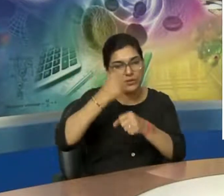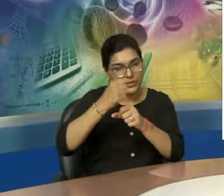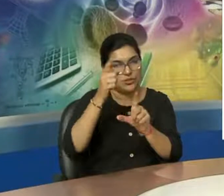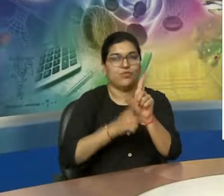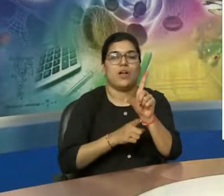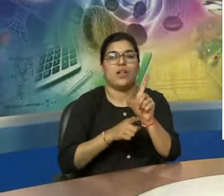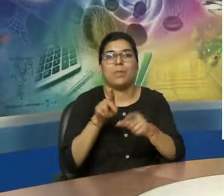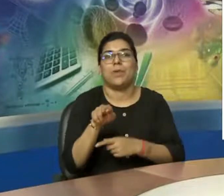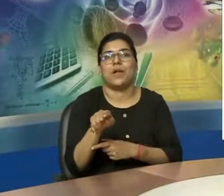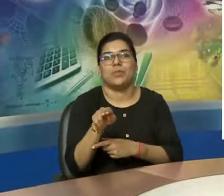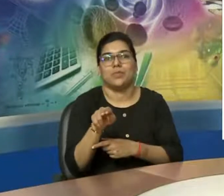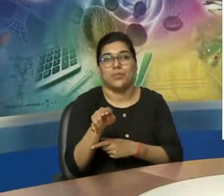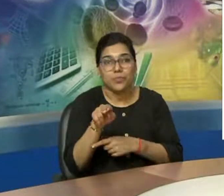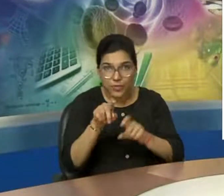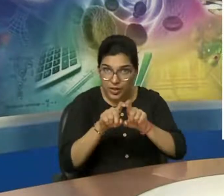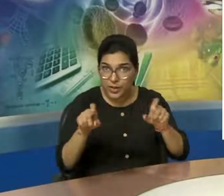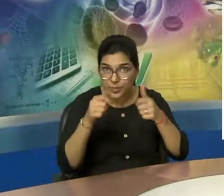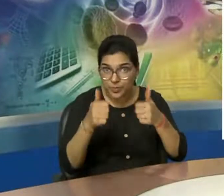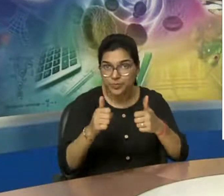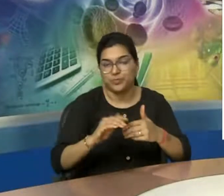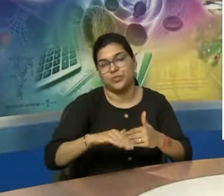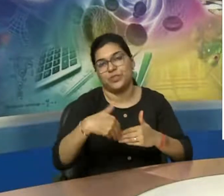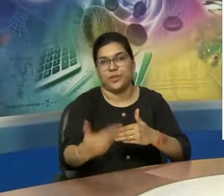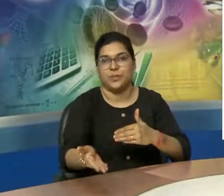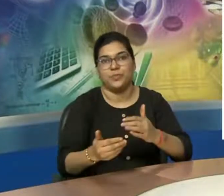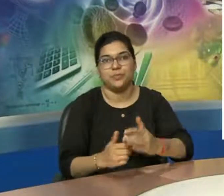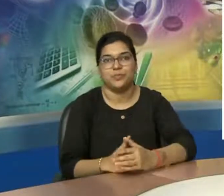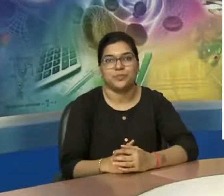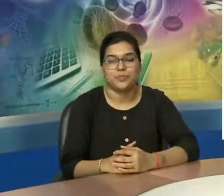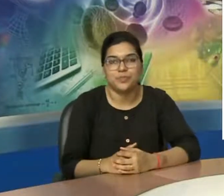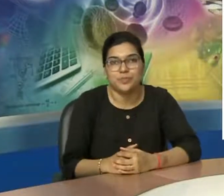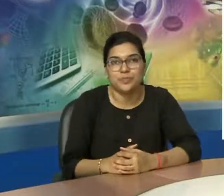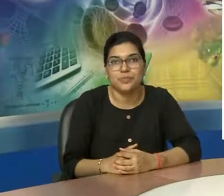the environment, that interrelation is known as ecology.